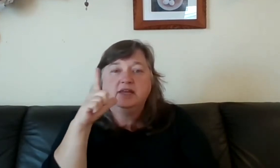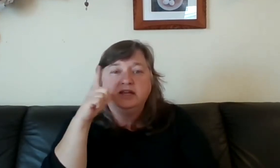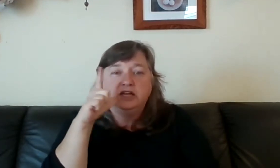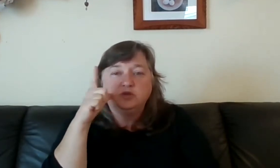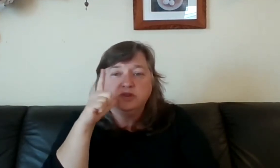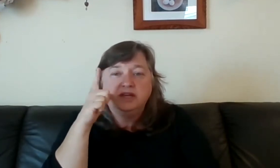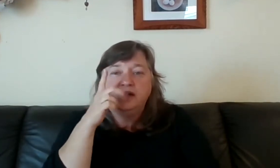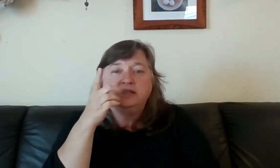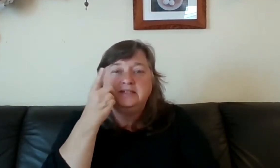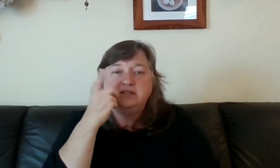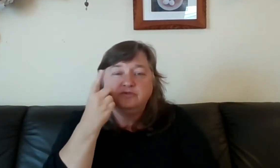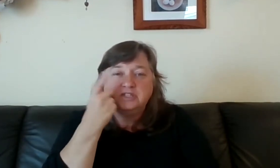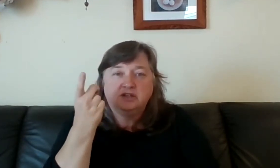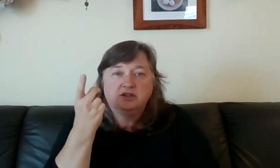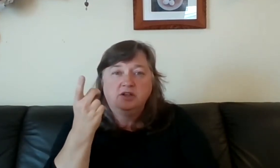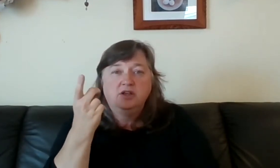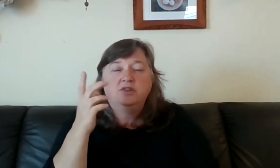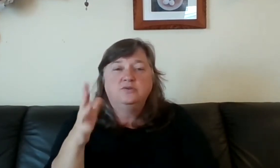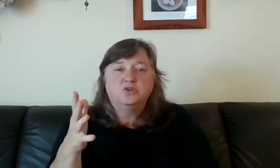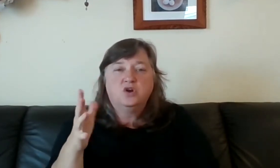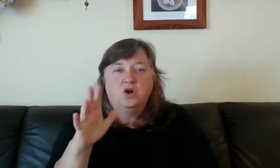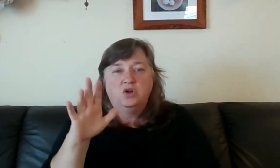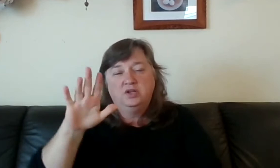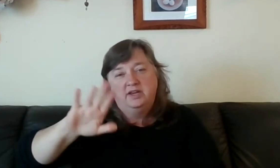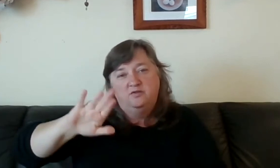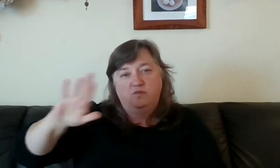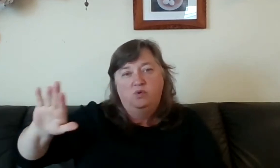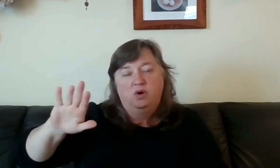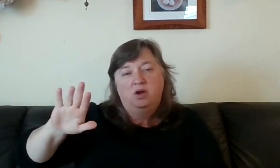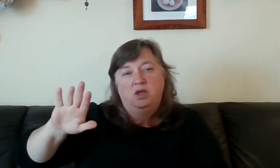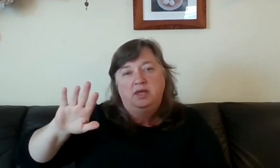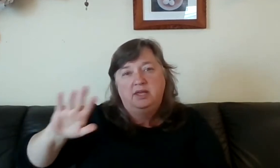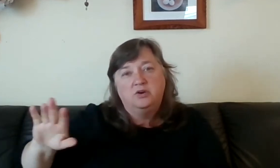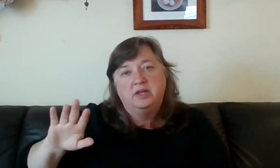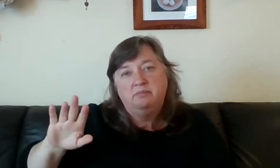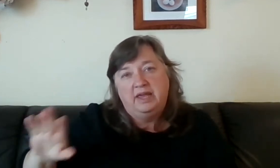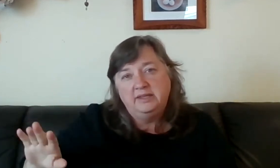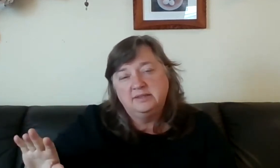and lunch with an L, and D for dinner. Those are all kind of more hearing-based